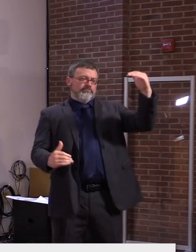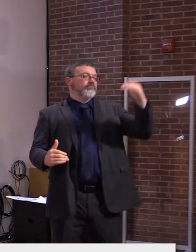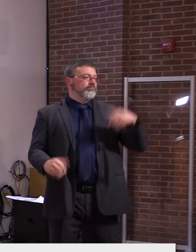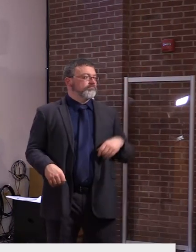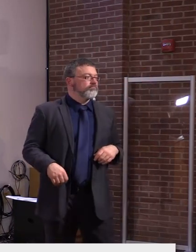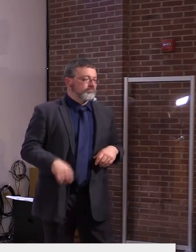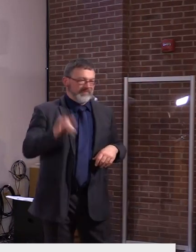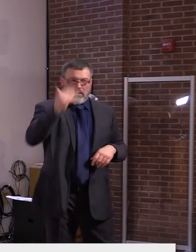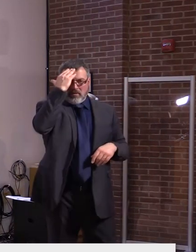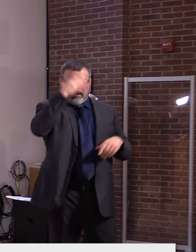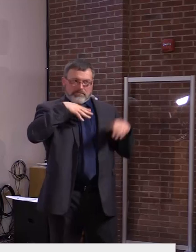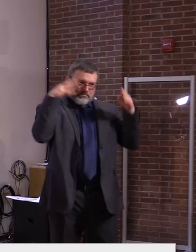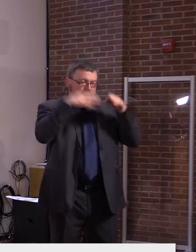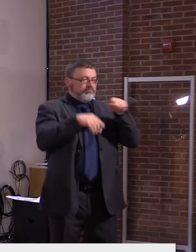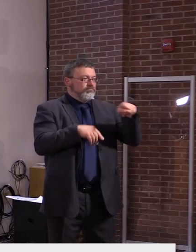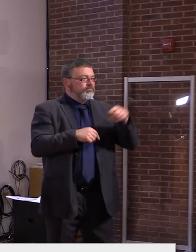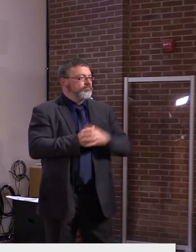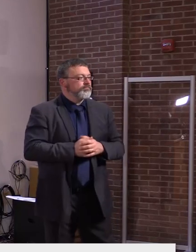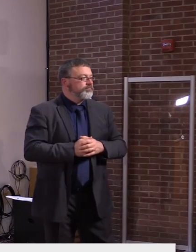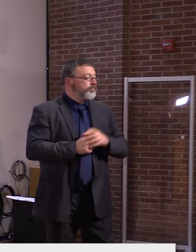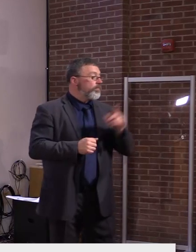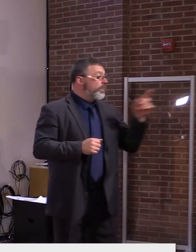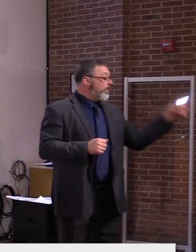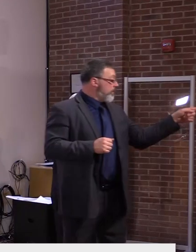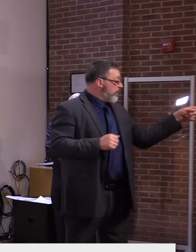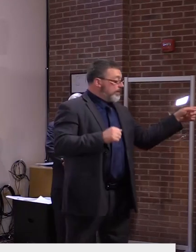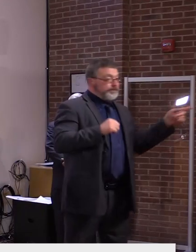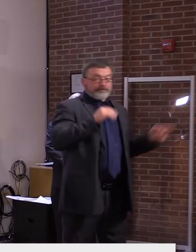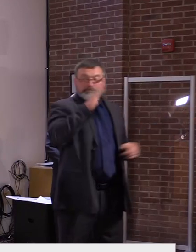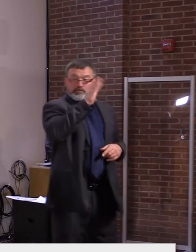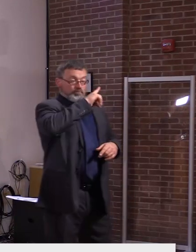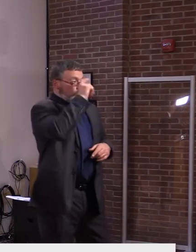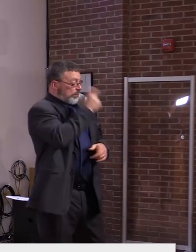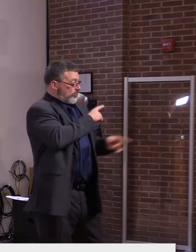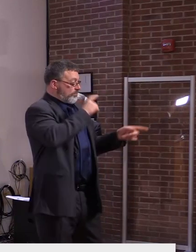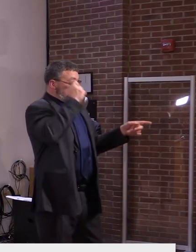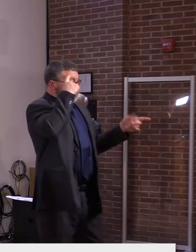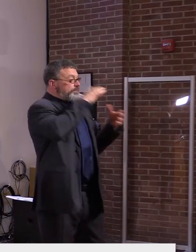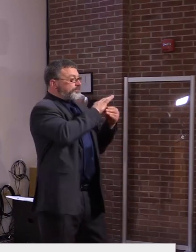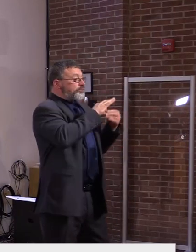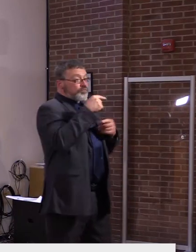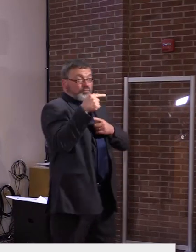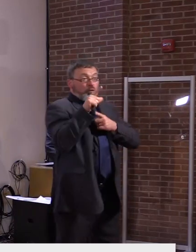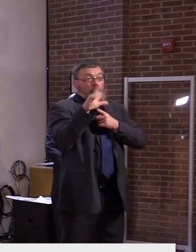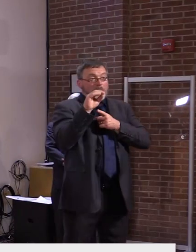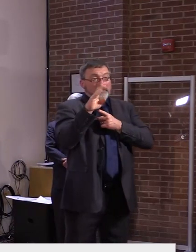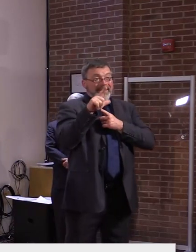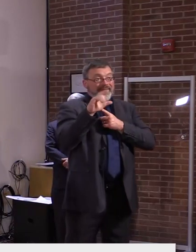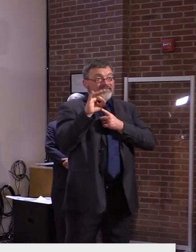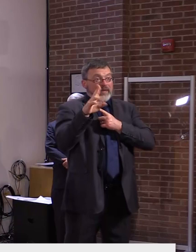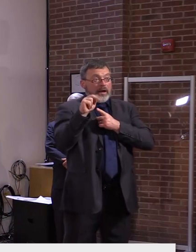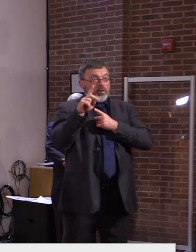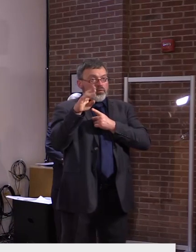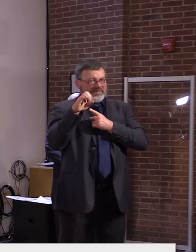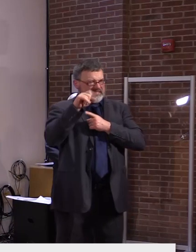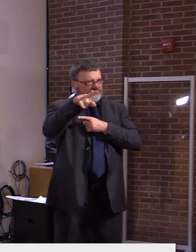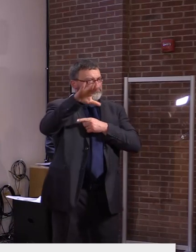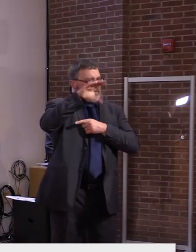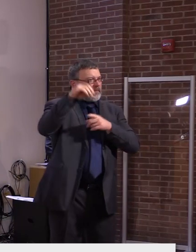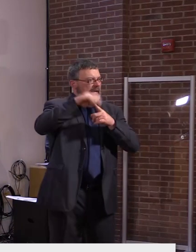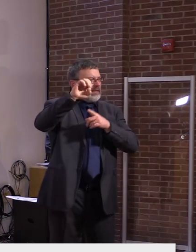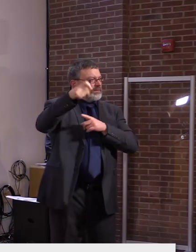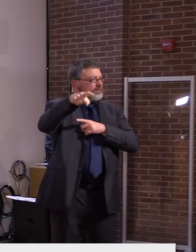Getting back to your questions about Global Foundries. Global Foundries, formerly IBM, is, as